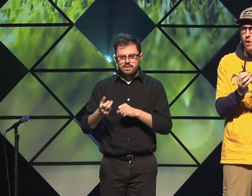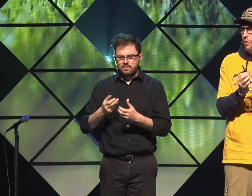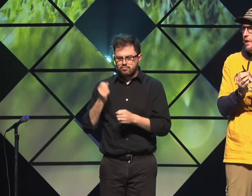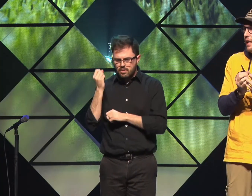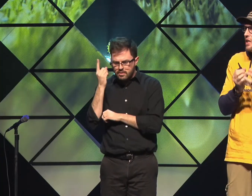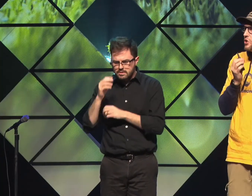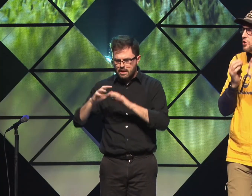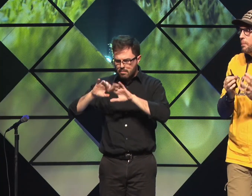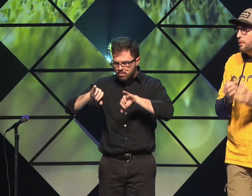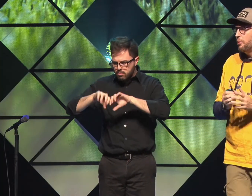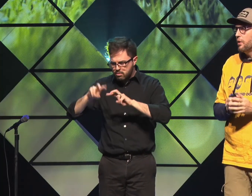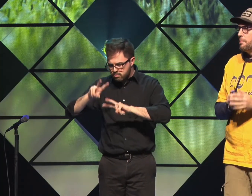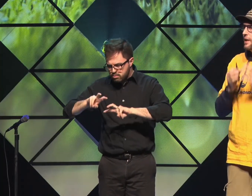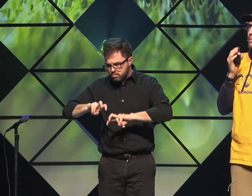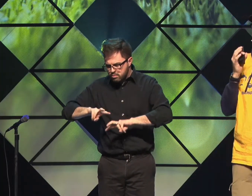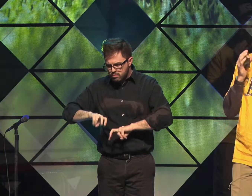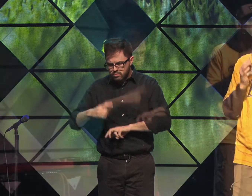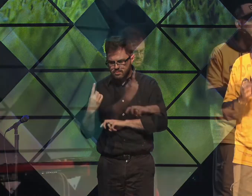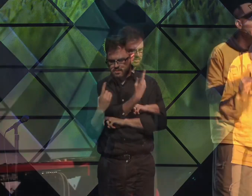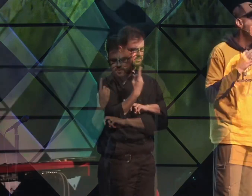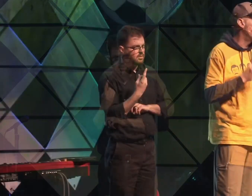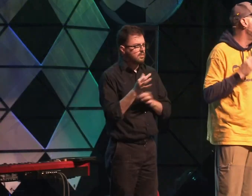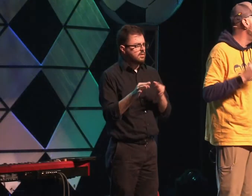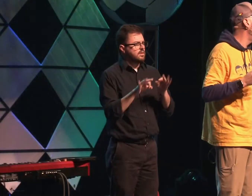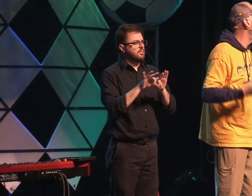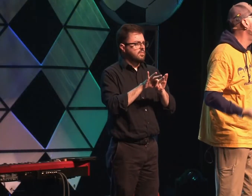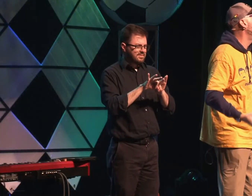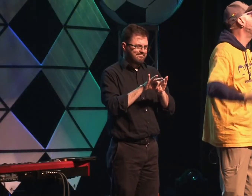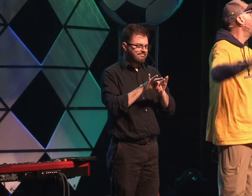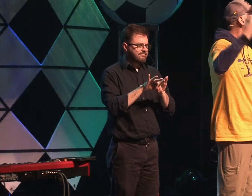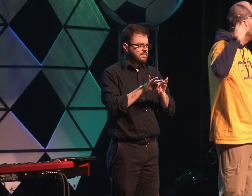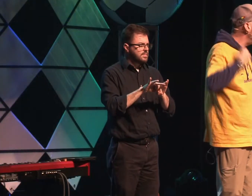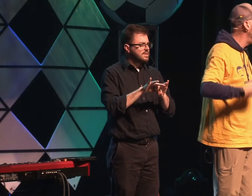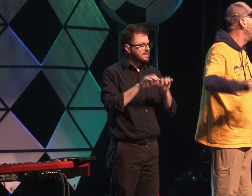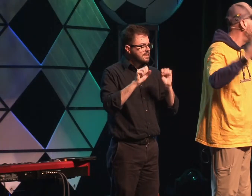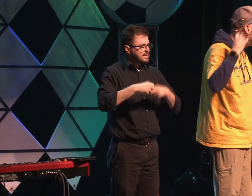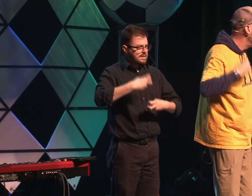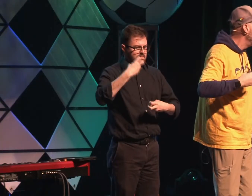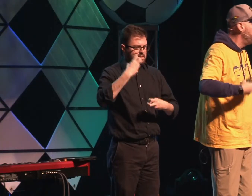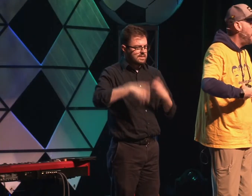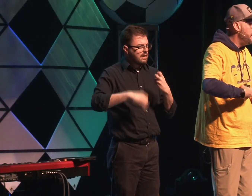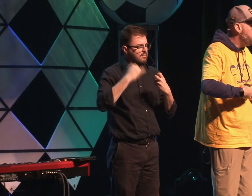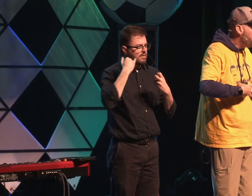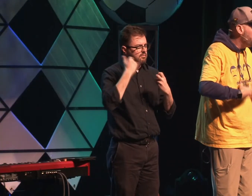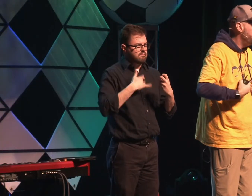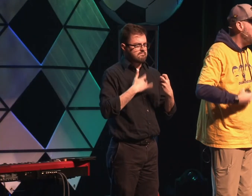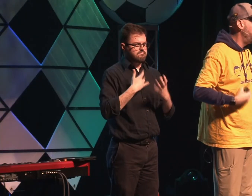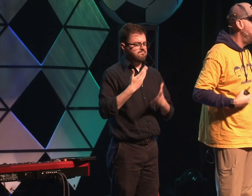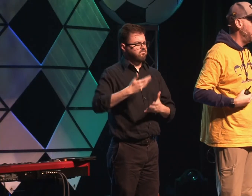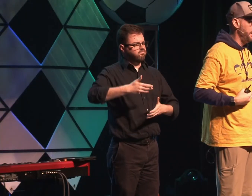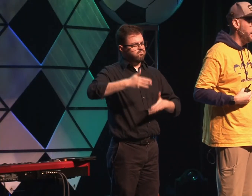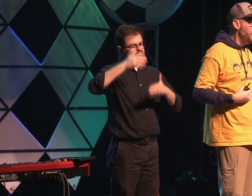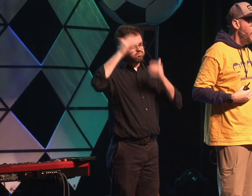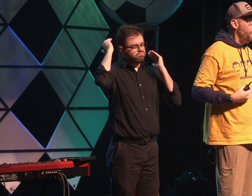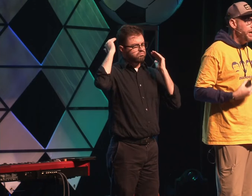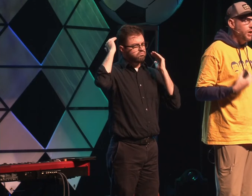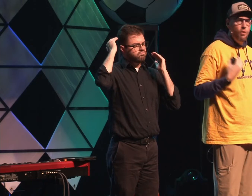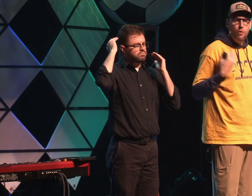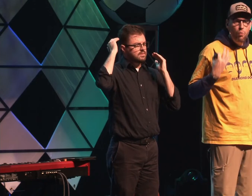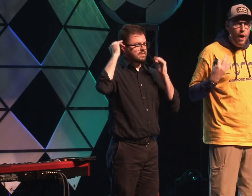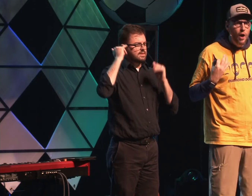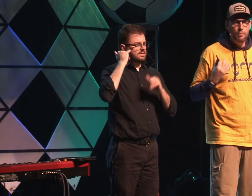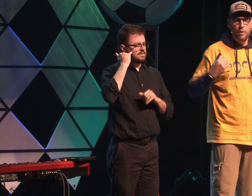them alone is super important, but can become very, very difficult when we get overwhelmed by the emotion that we're feeling, when